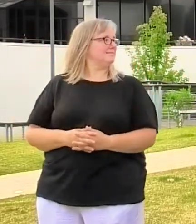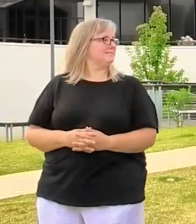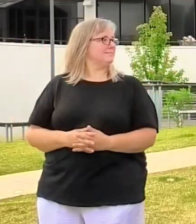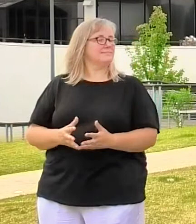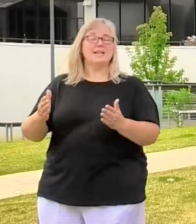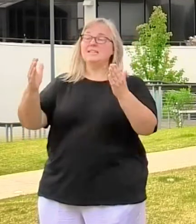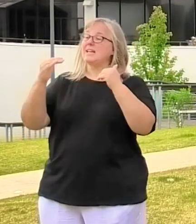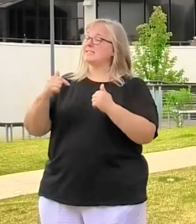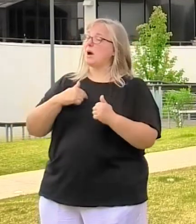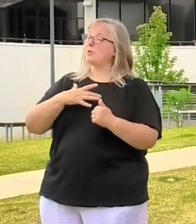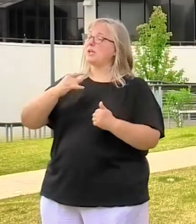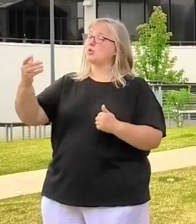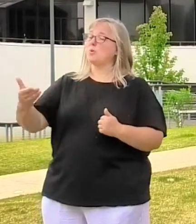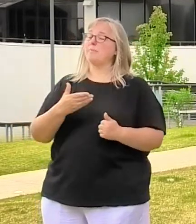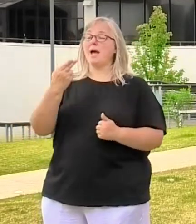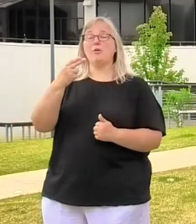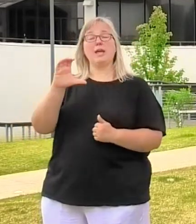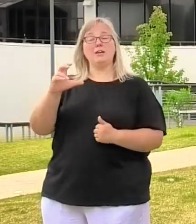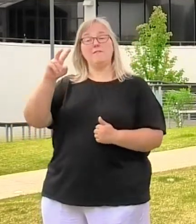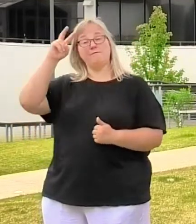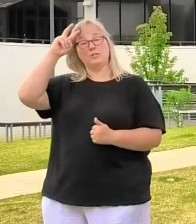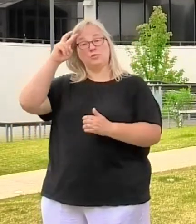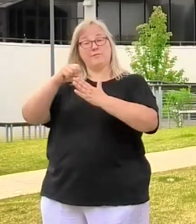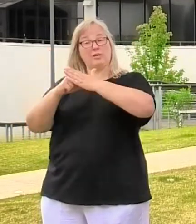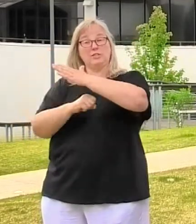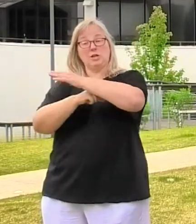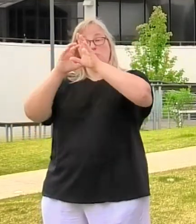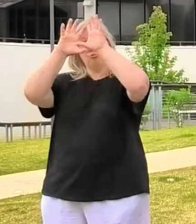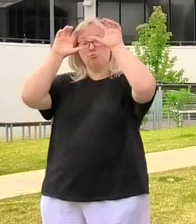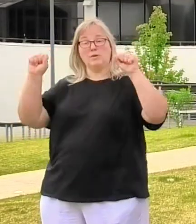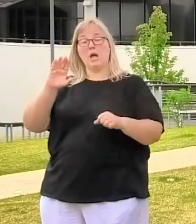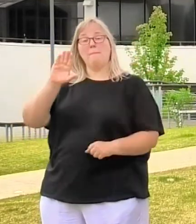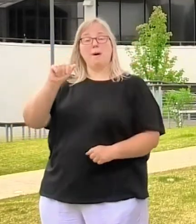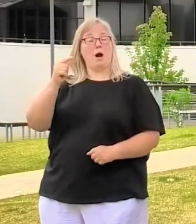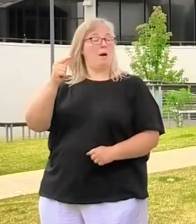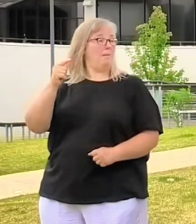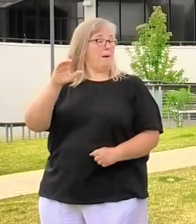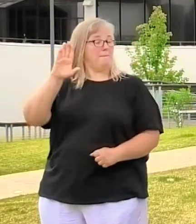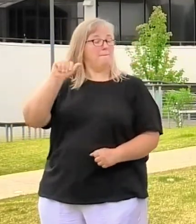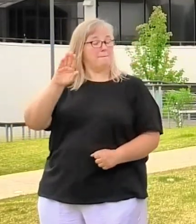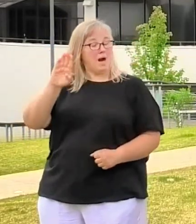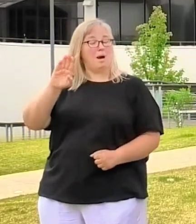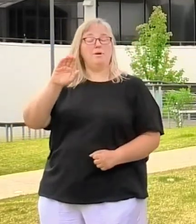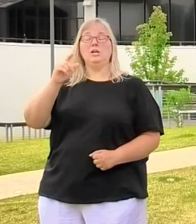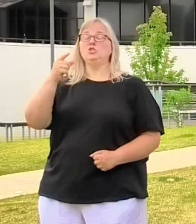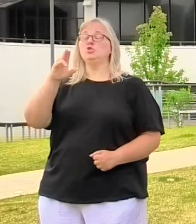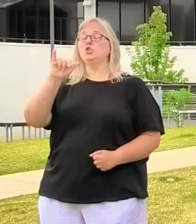And next, I'd like to welcome Howard County Veterans Foundation President Bob Gillette.